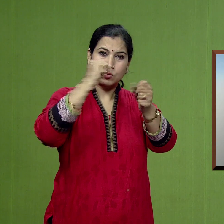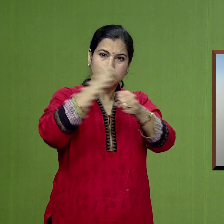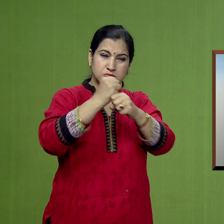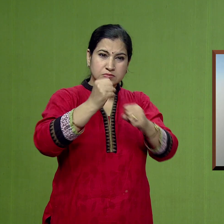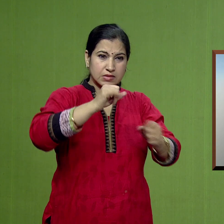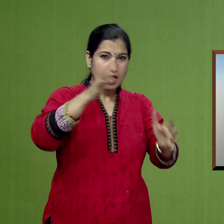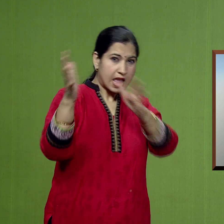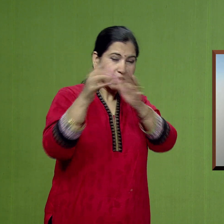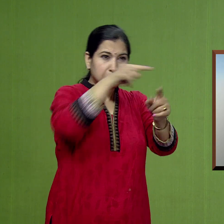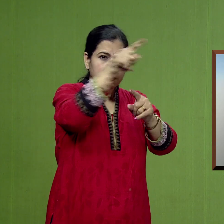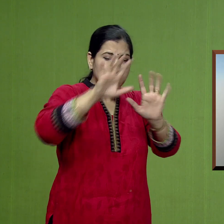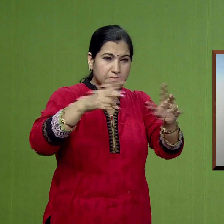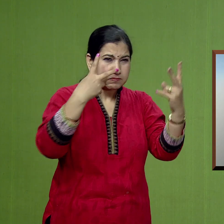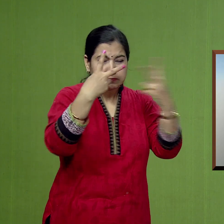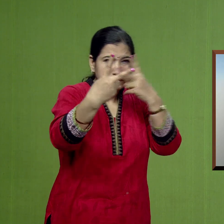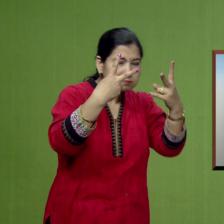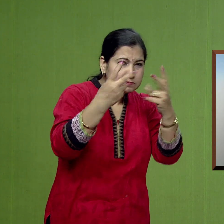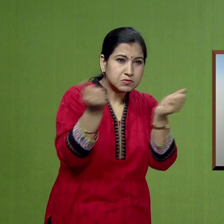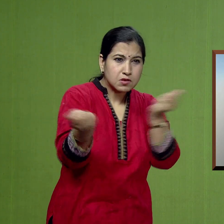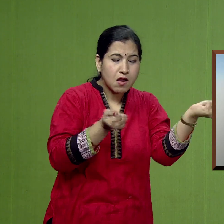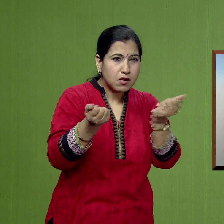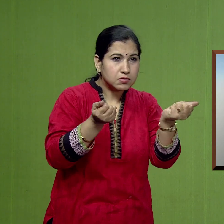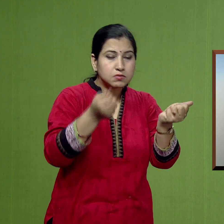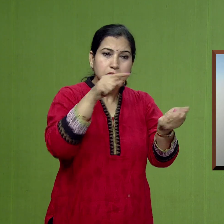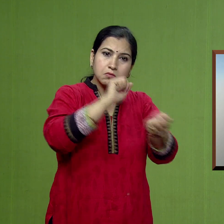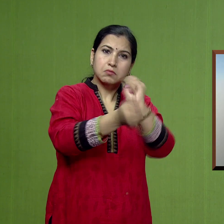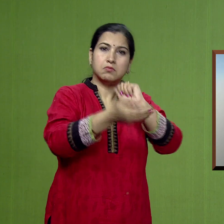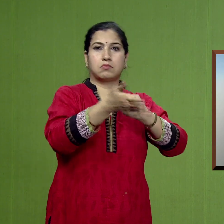the air. This is called smog.